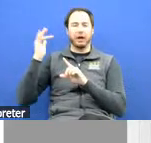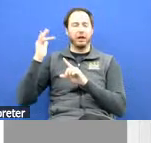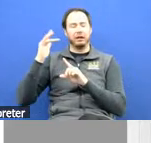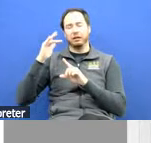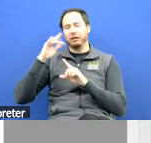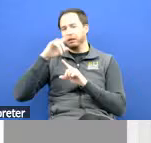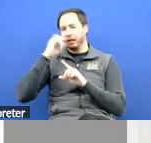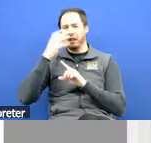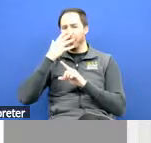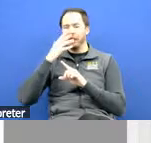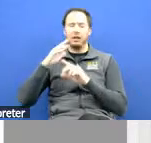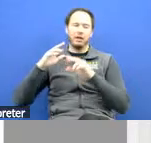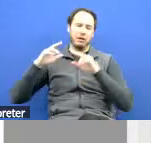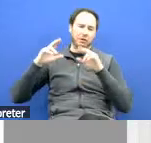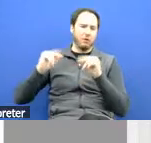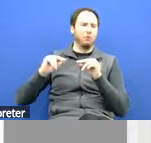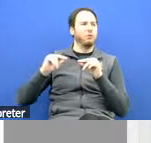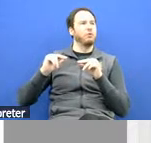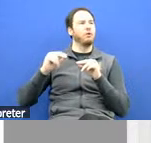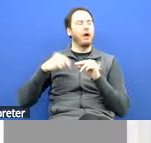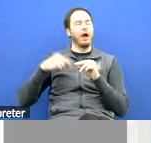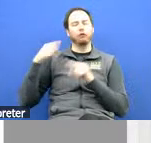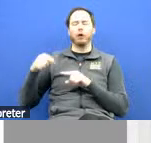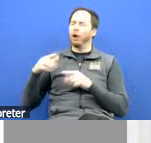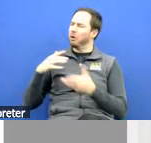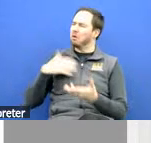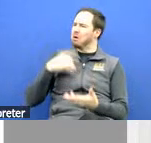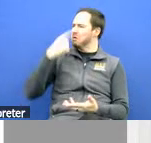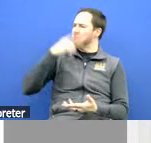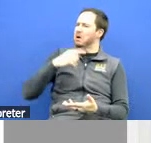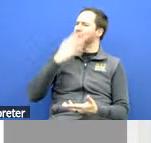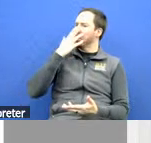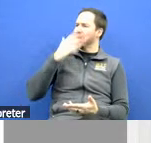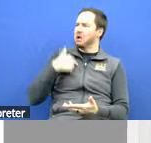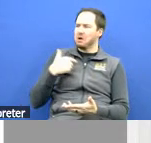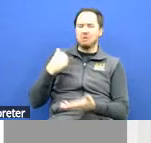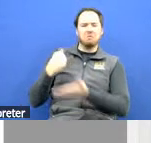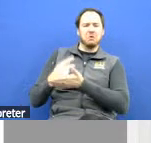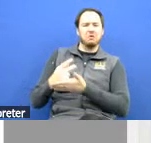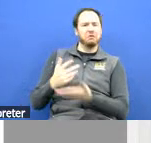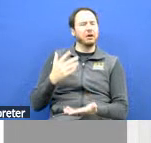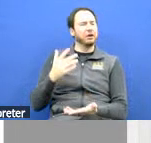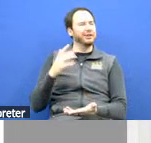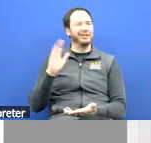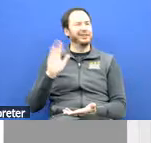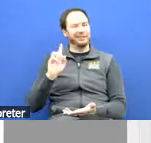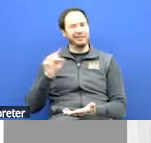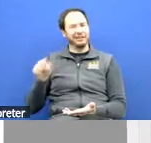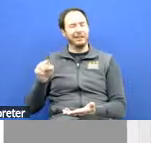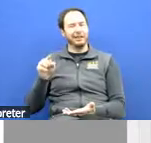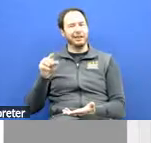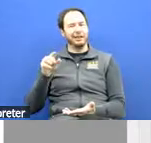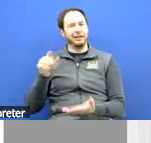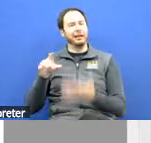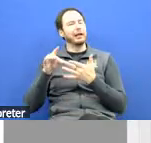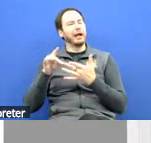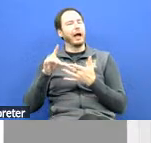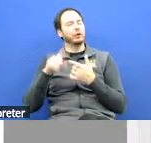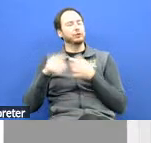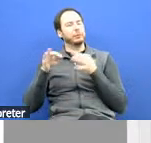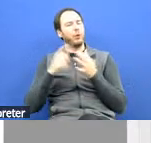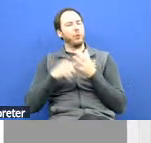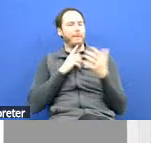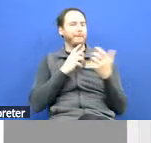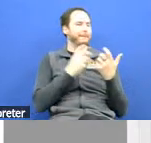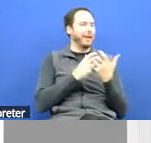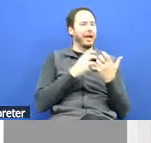colors. And I realize that's subjective, which again goes back to why it talks about it. This is a guide. Ultimately, it would be